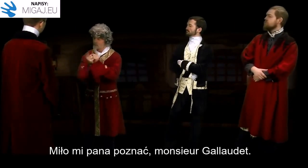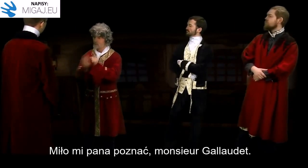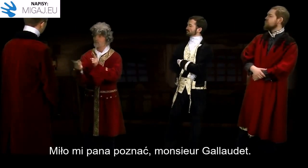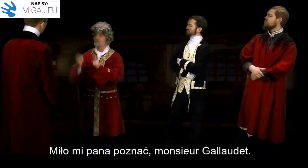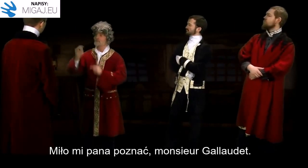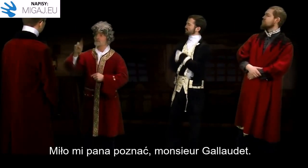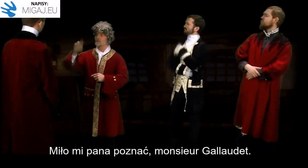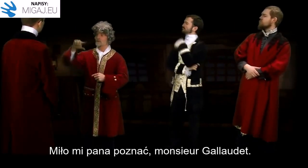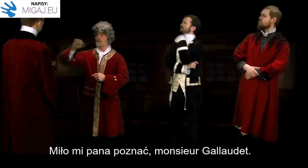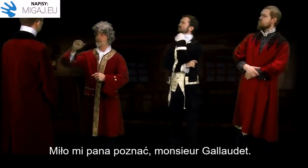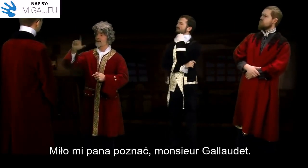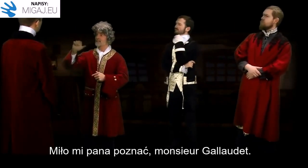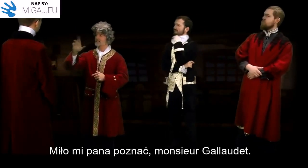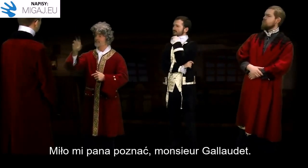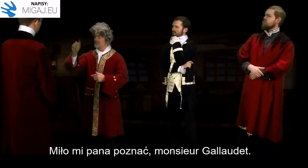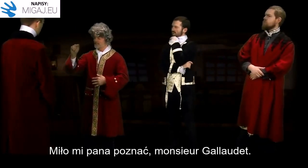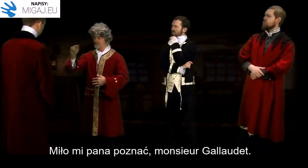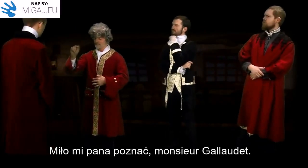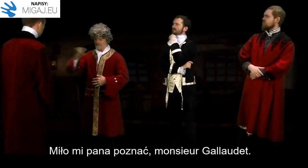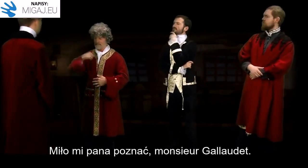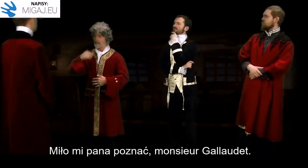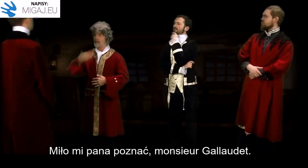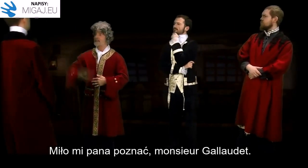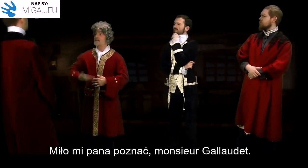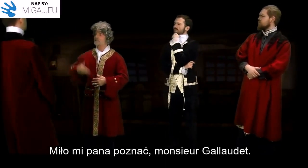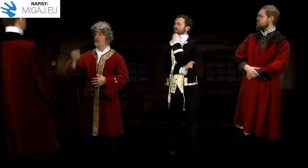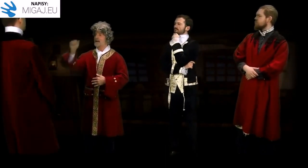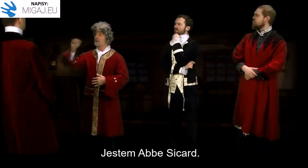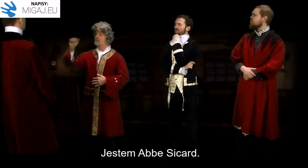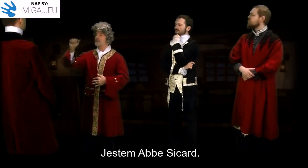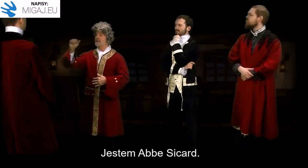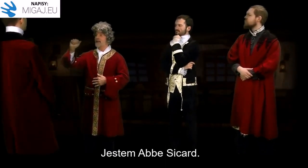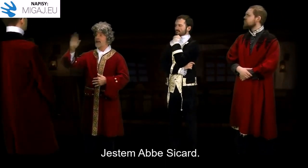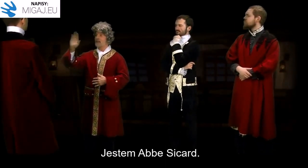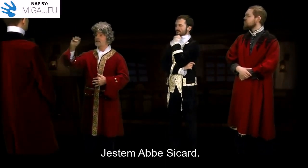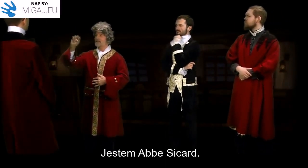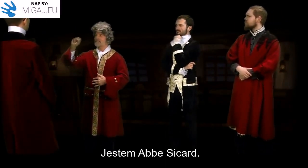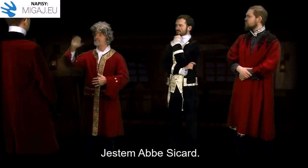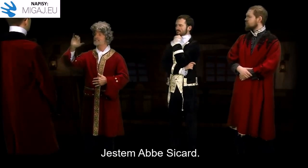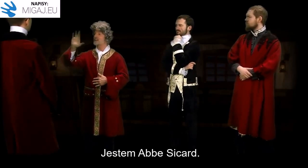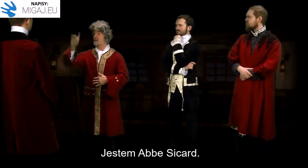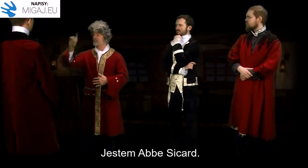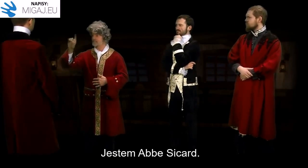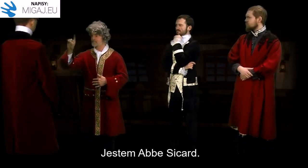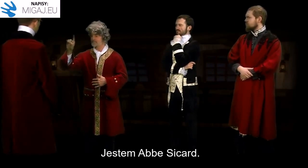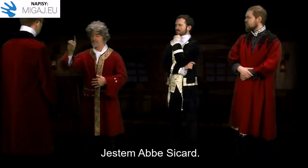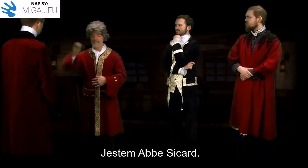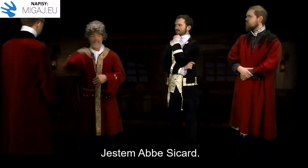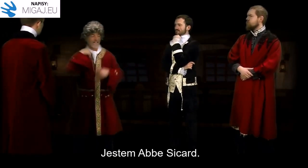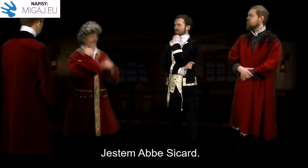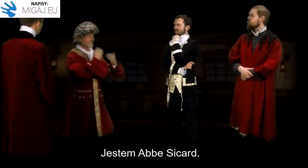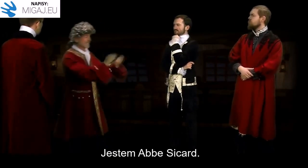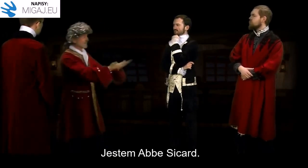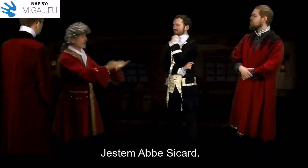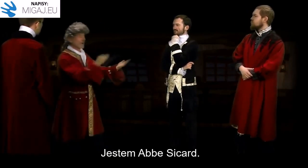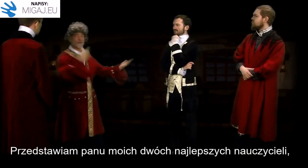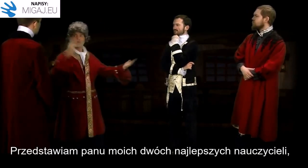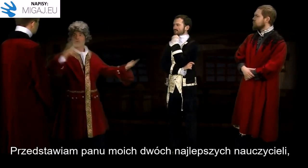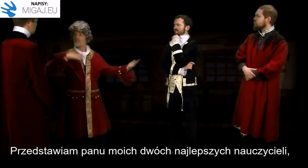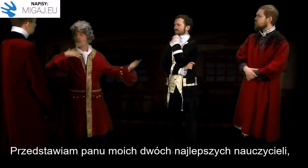to meet you, Monsieur Gallaudet. I am Abbé Sicard, and I present you